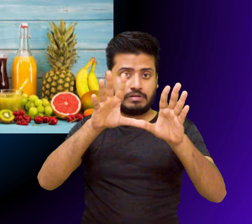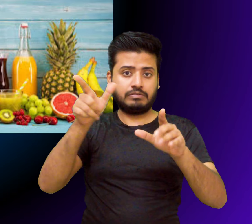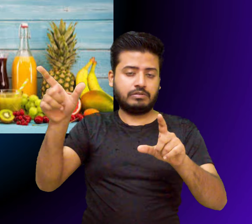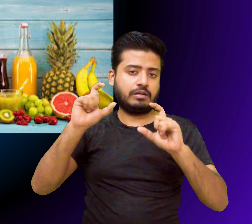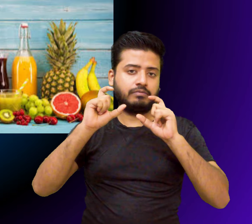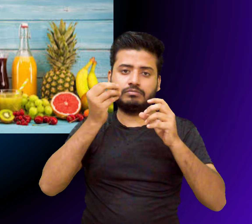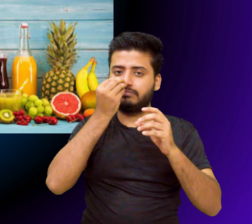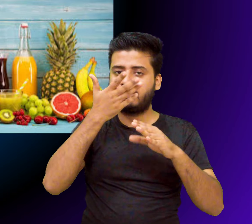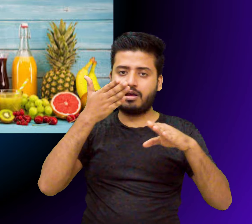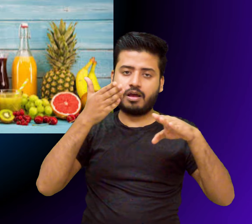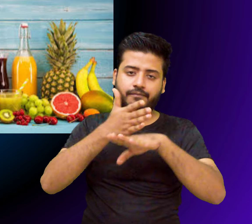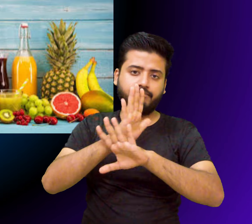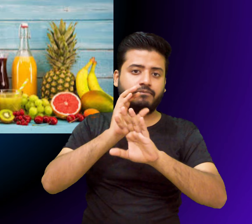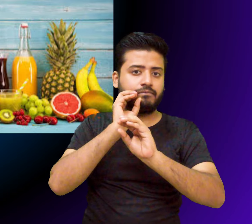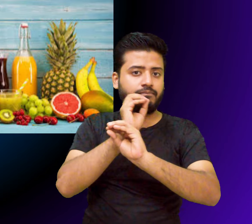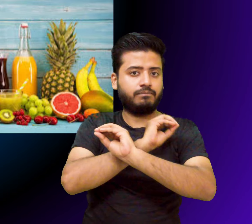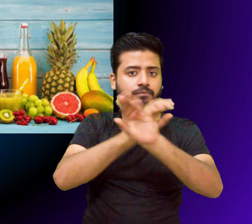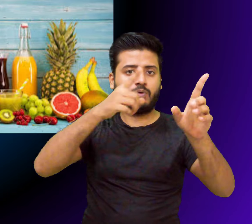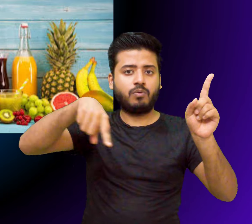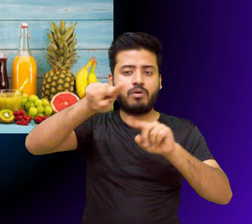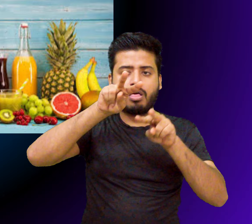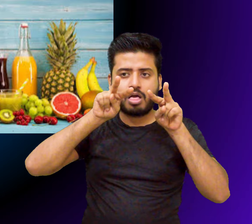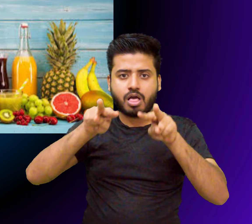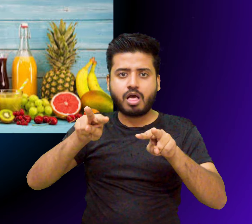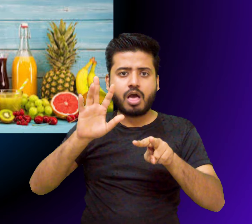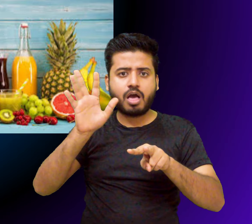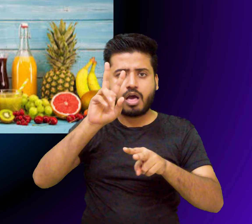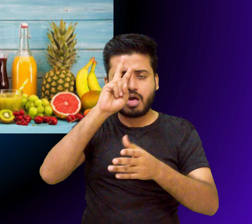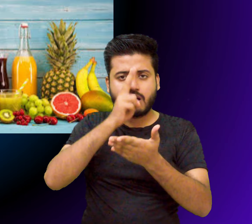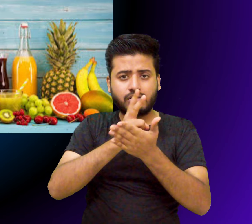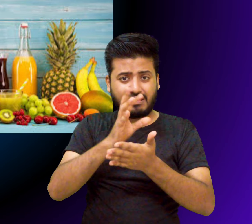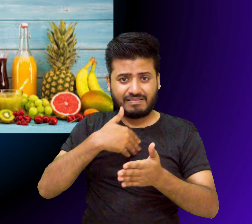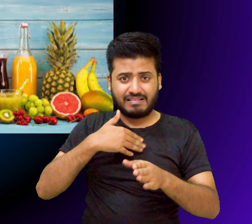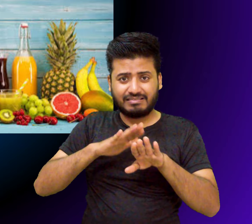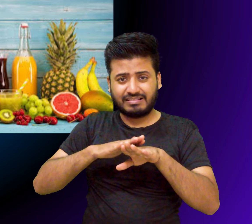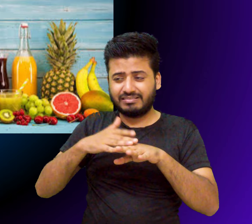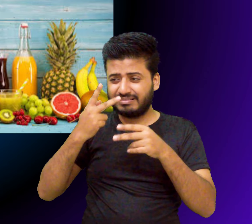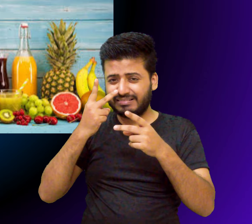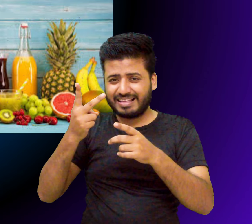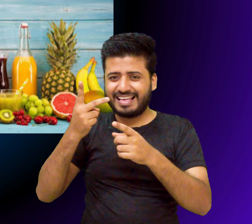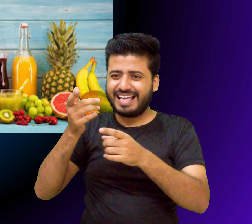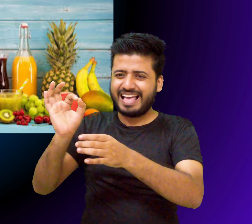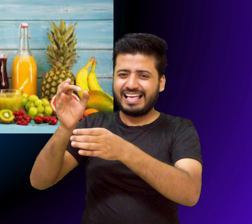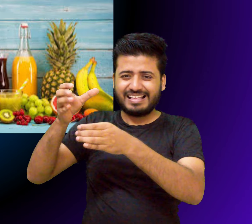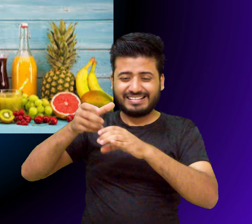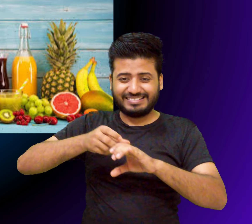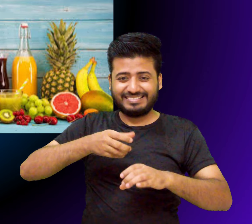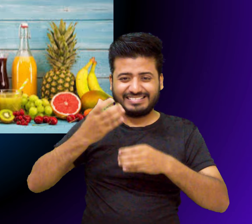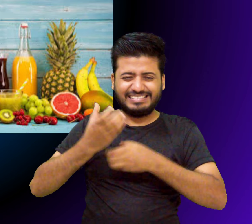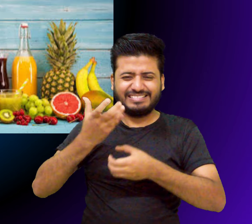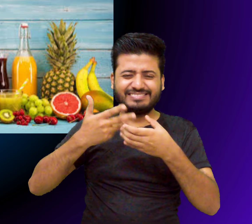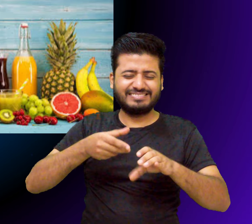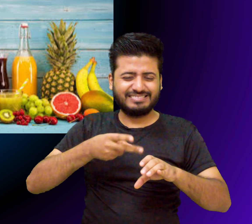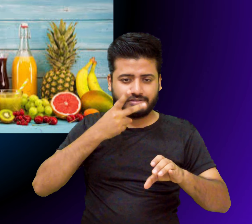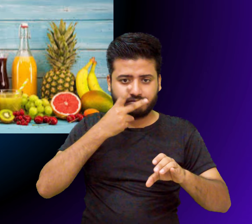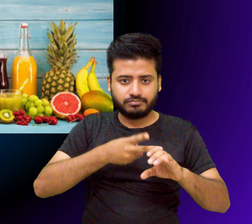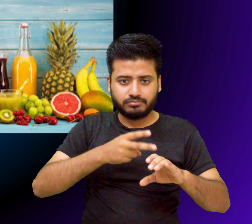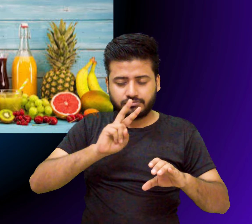contrast, are naturally occurring and will change over time. Why packaged juice color is often not real color lost during processing.